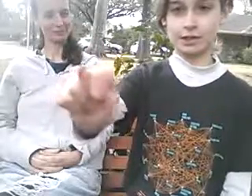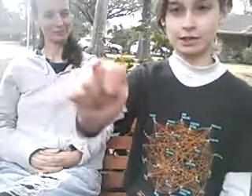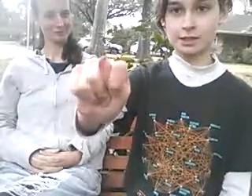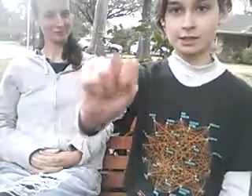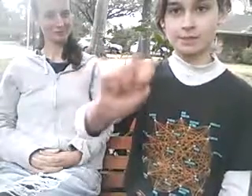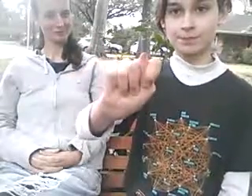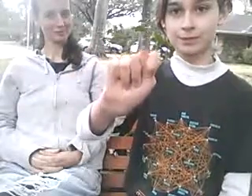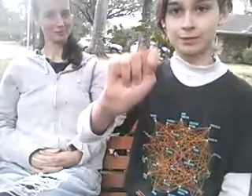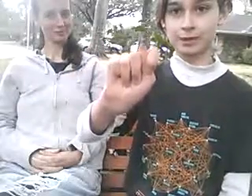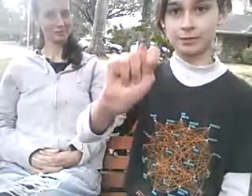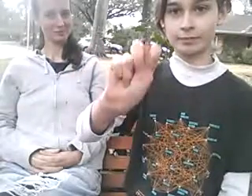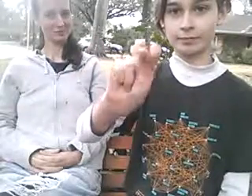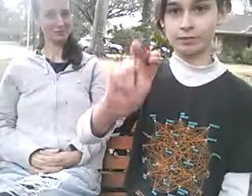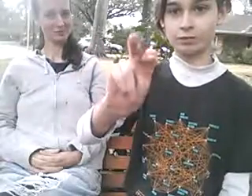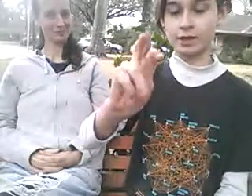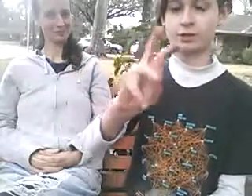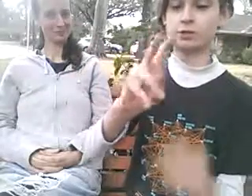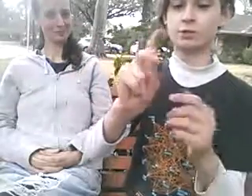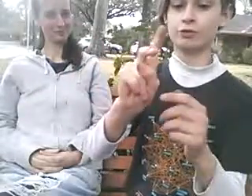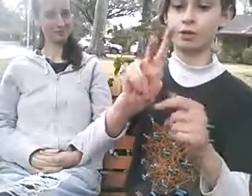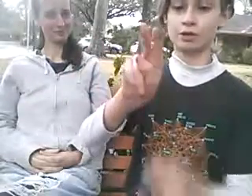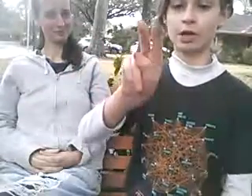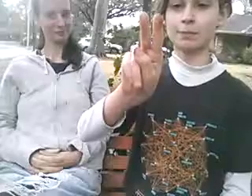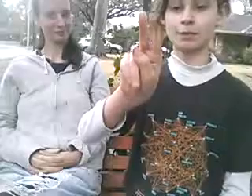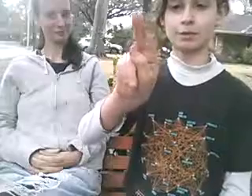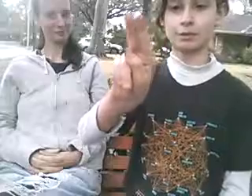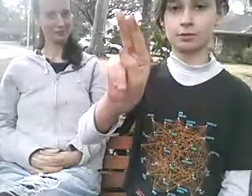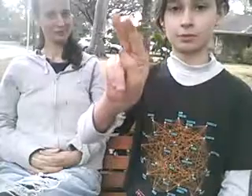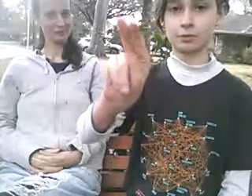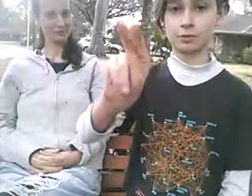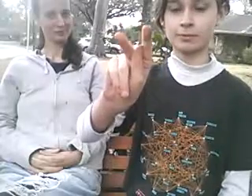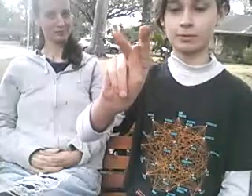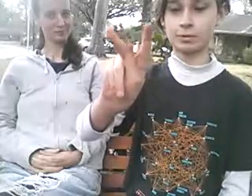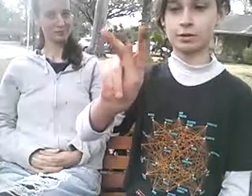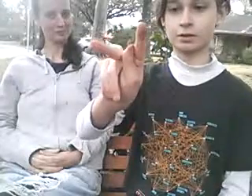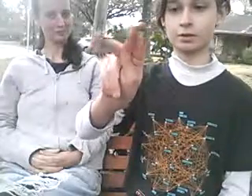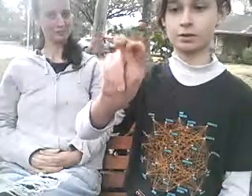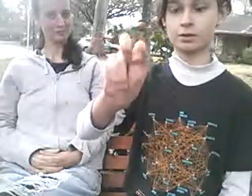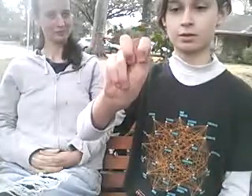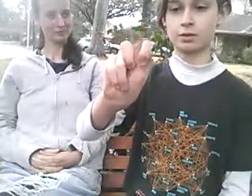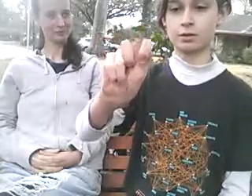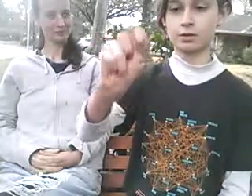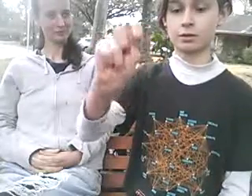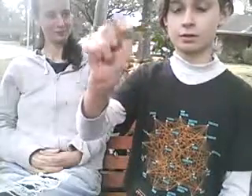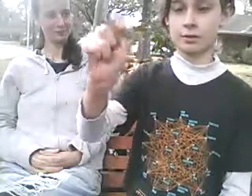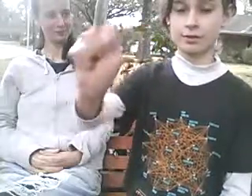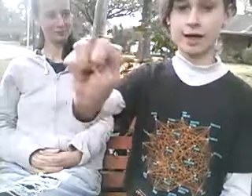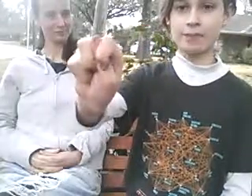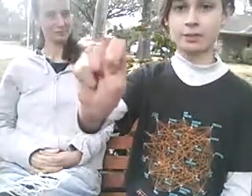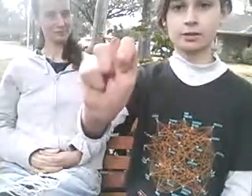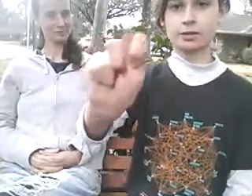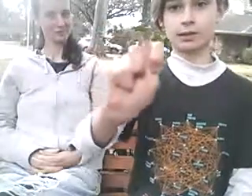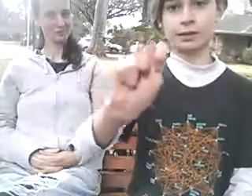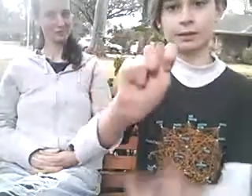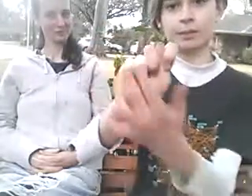this, instead raise 2 fingers up. Just 2 fingers up, and this is like that. So they're slightly above.